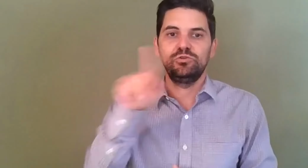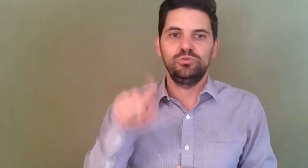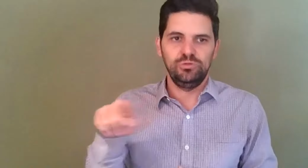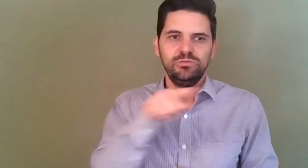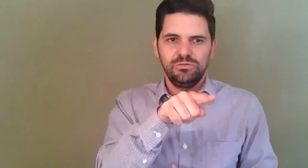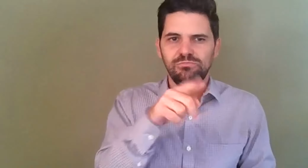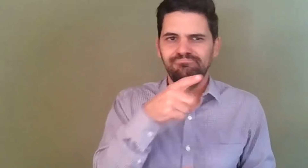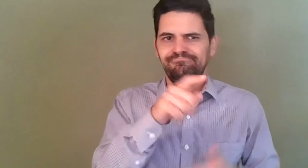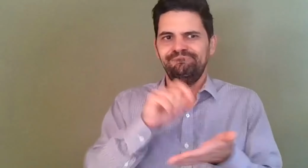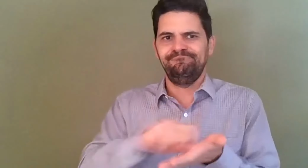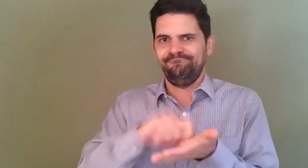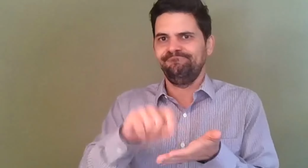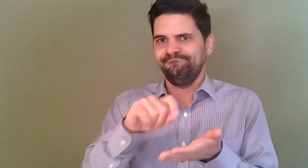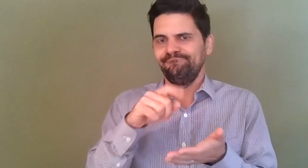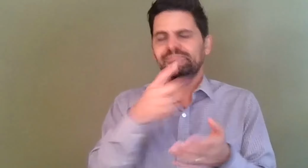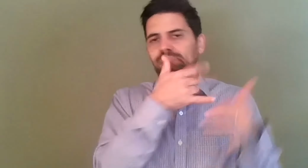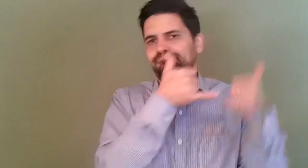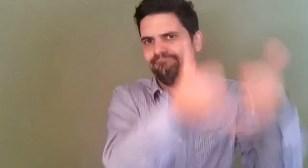is Kurz.